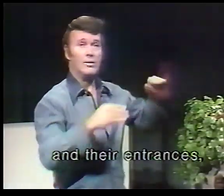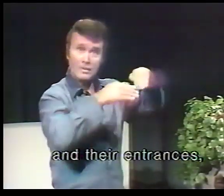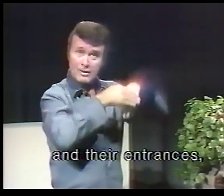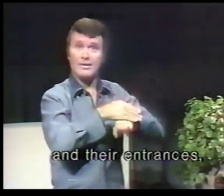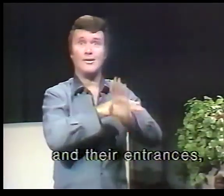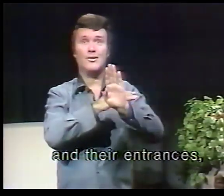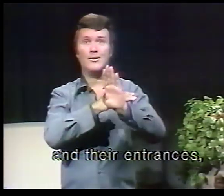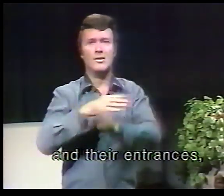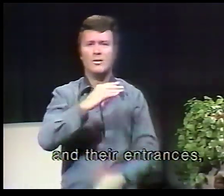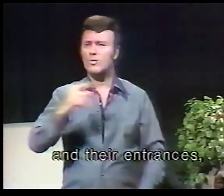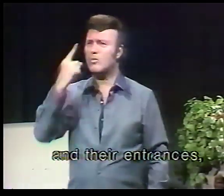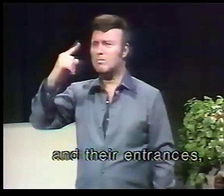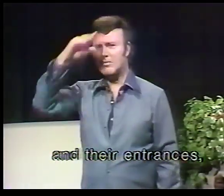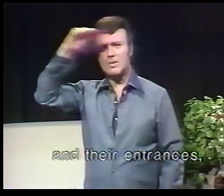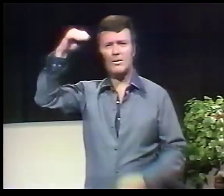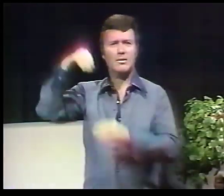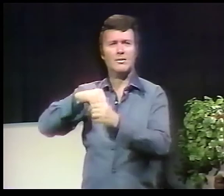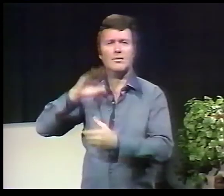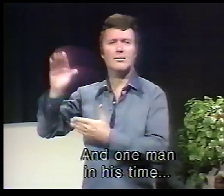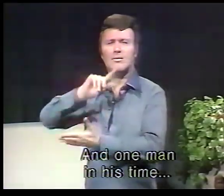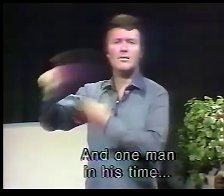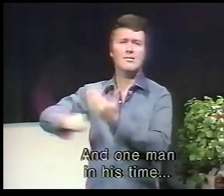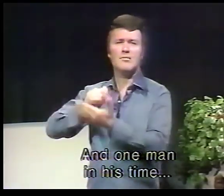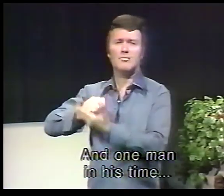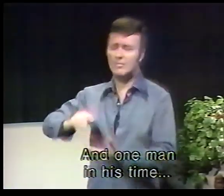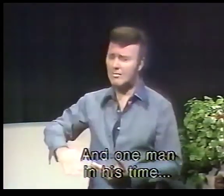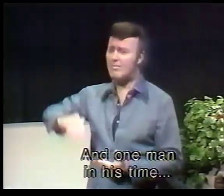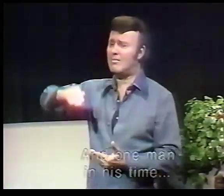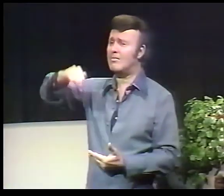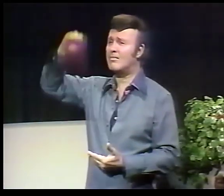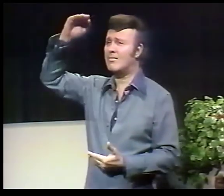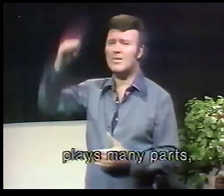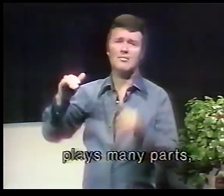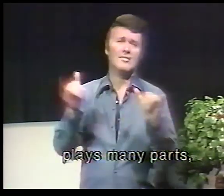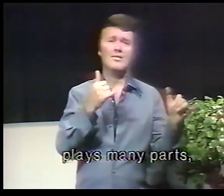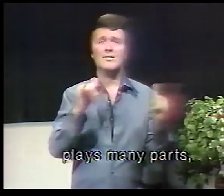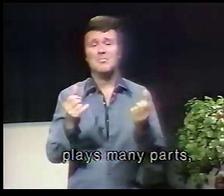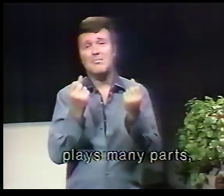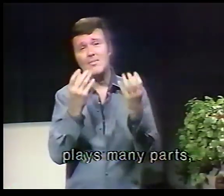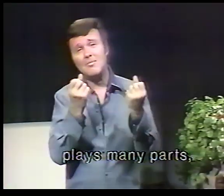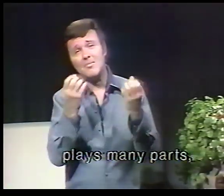their entrances. And in one man, in his time, plays many parts.